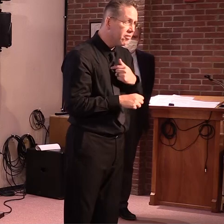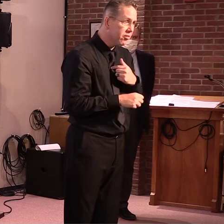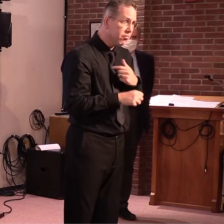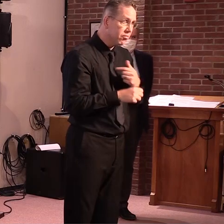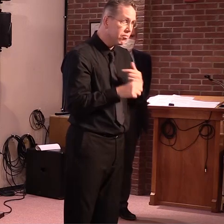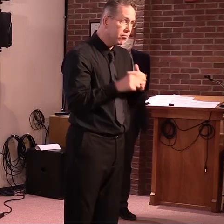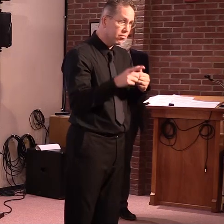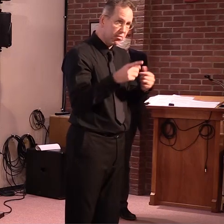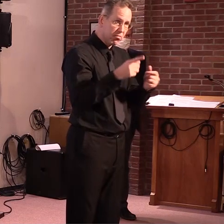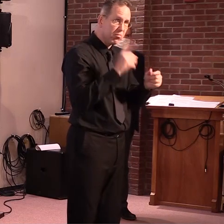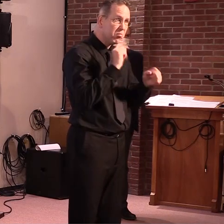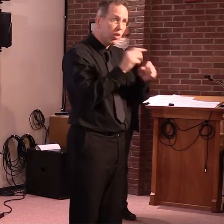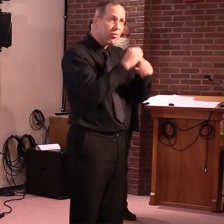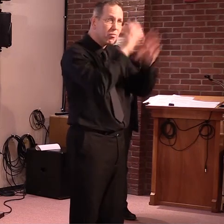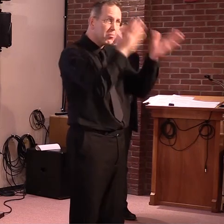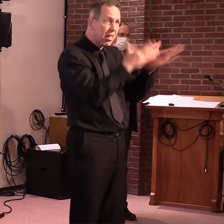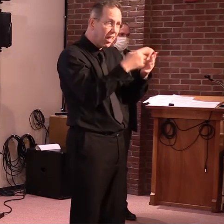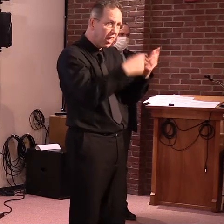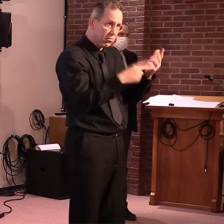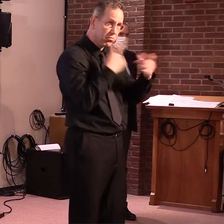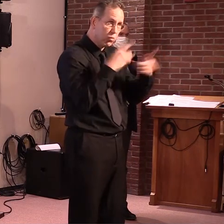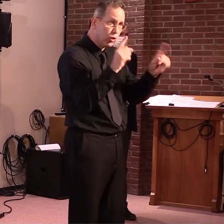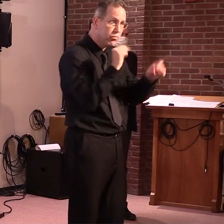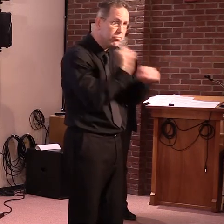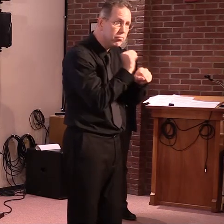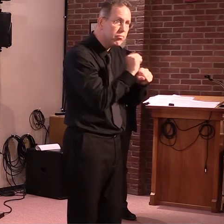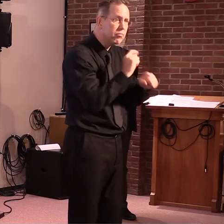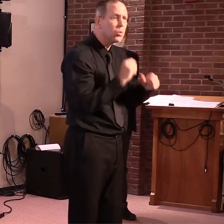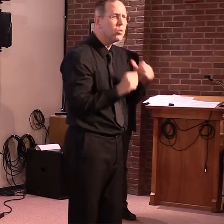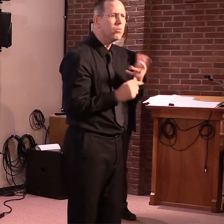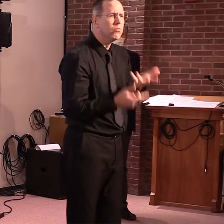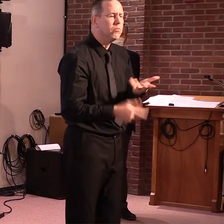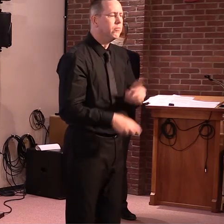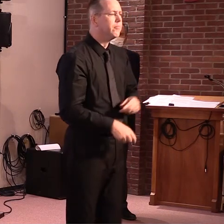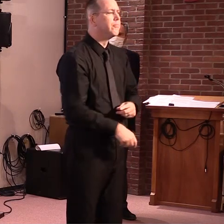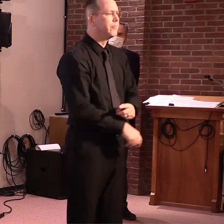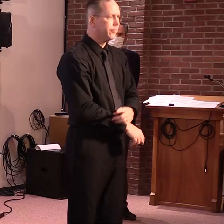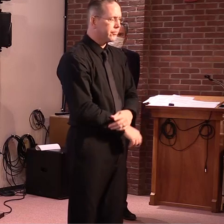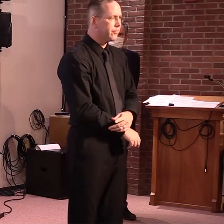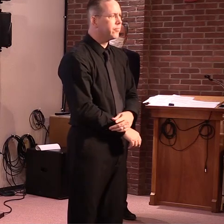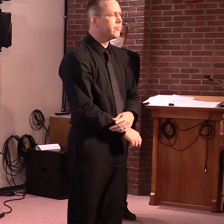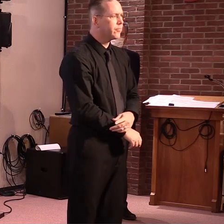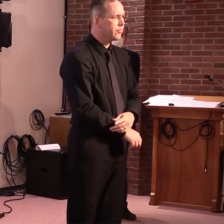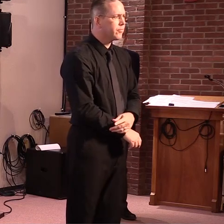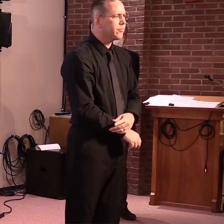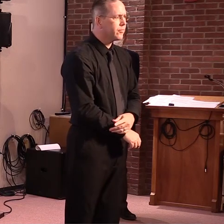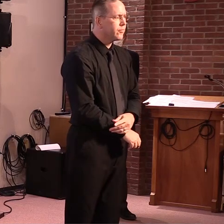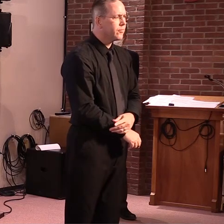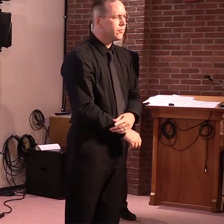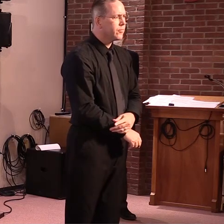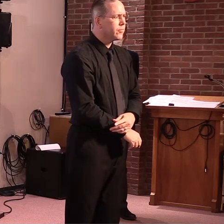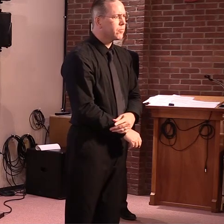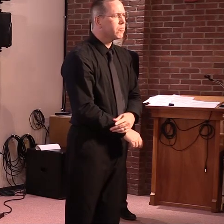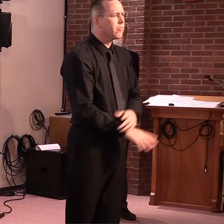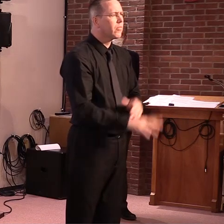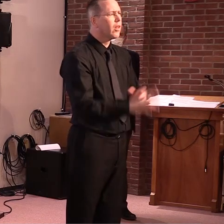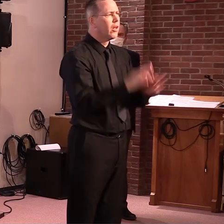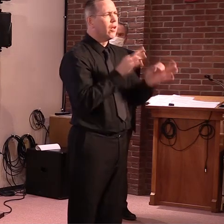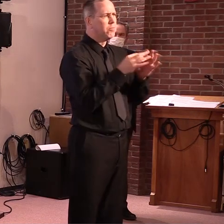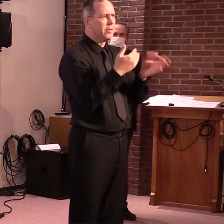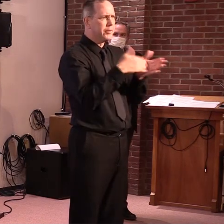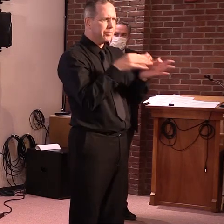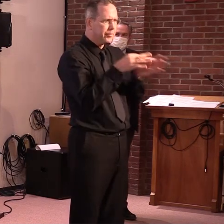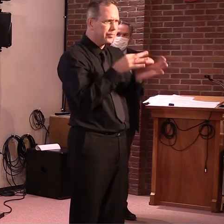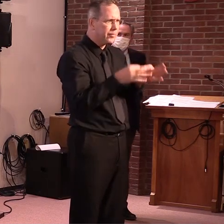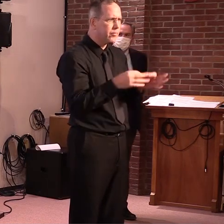hope? Well, we came up with the best program that we had been on the verge of before the pandemic